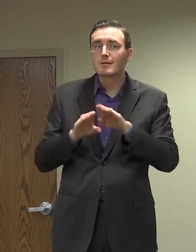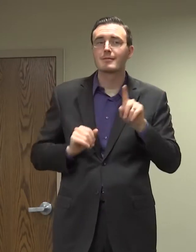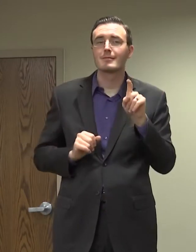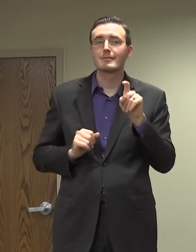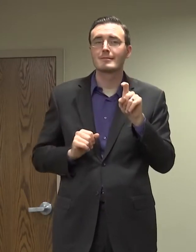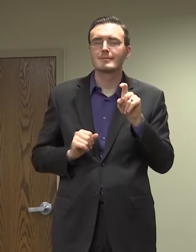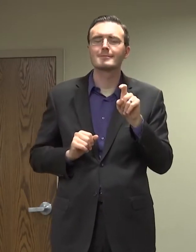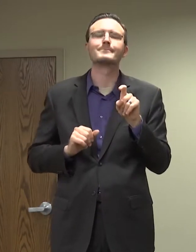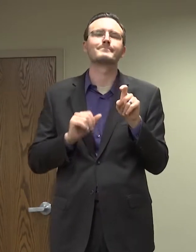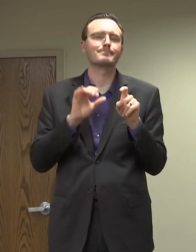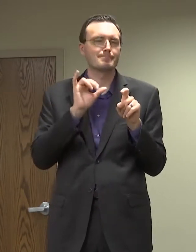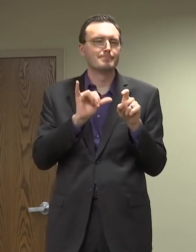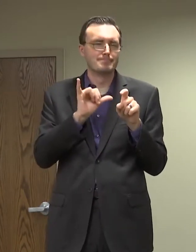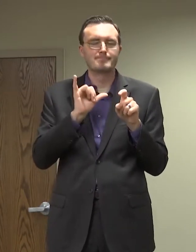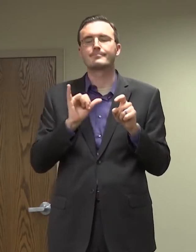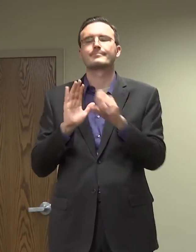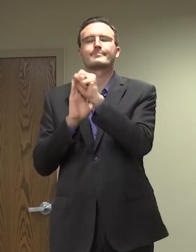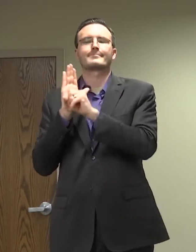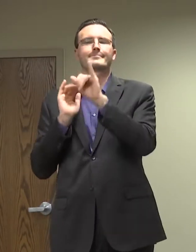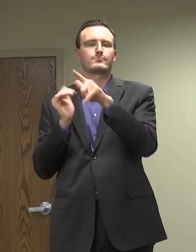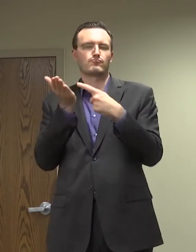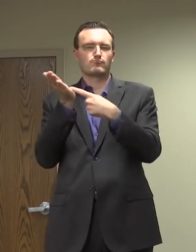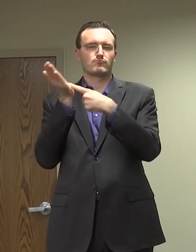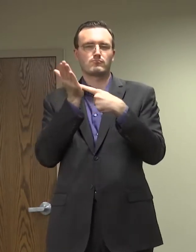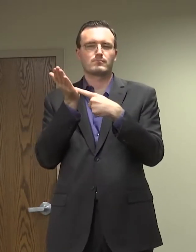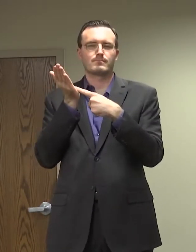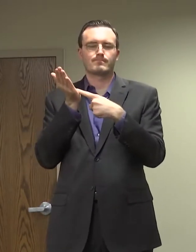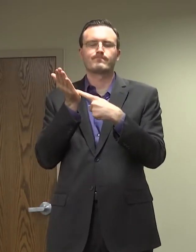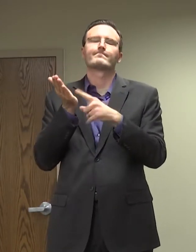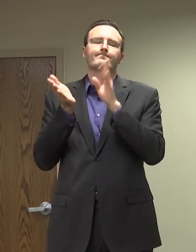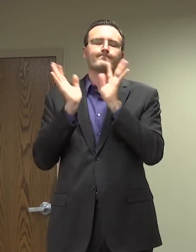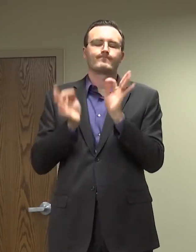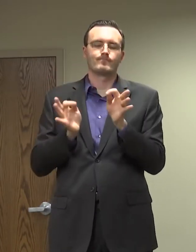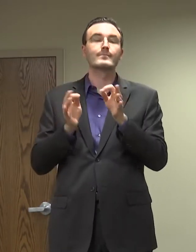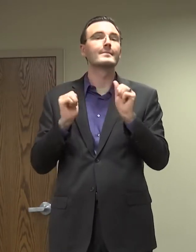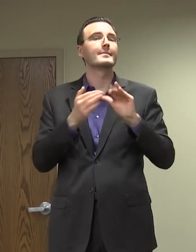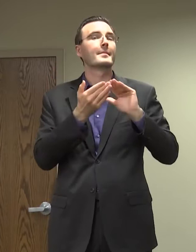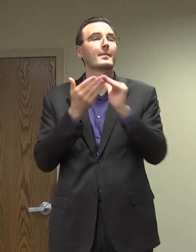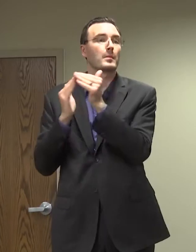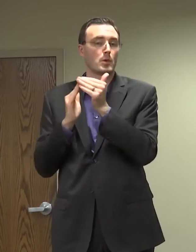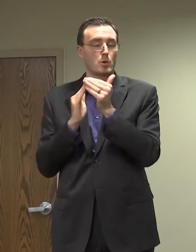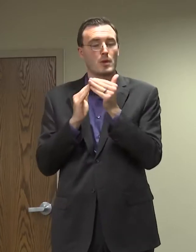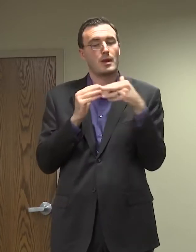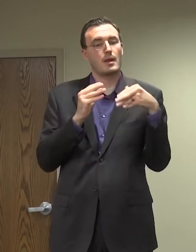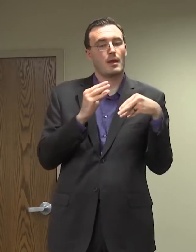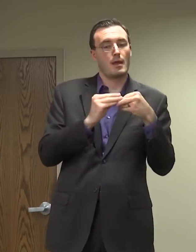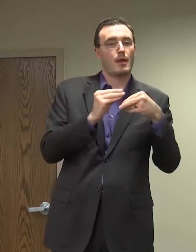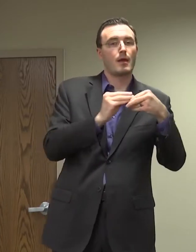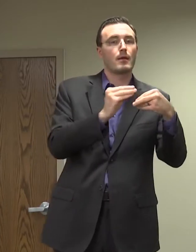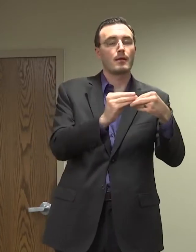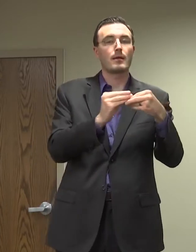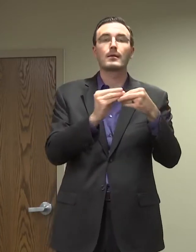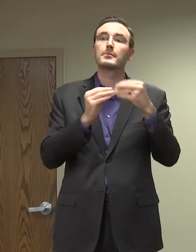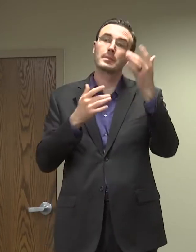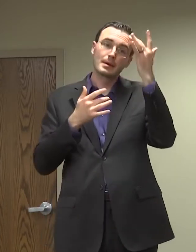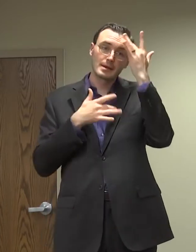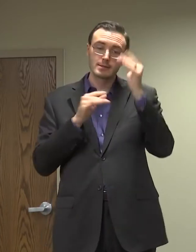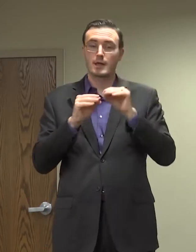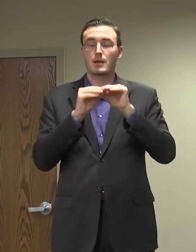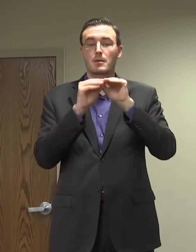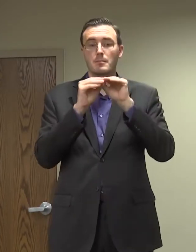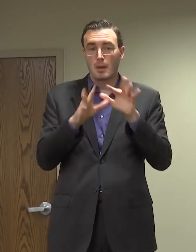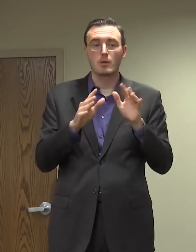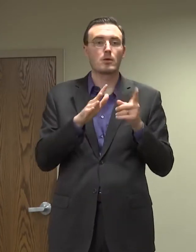Illinois provided a framework for implementation of additional community mitigation actions to be taken when there is a surge in